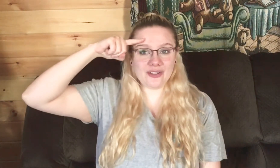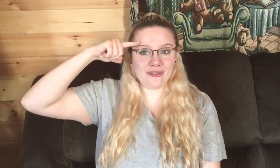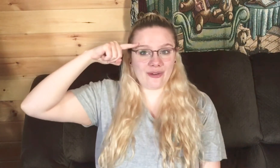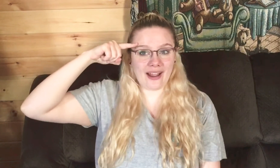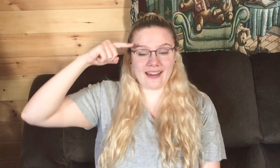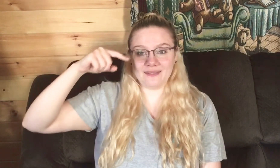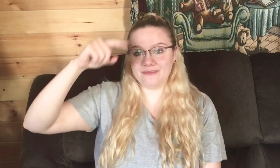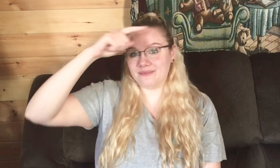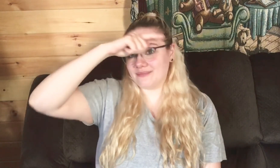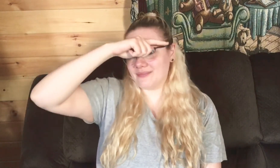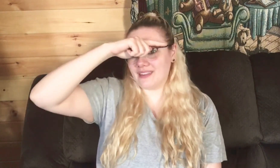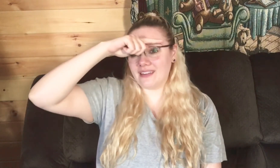your forehead.